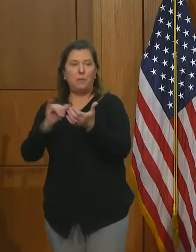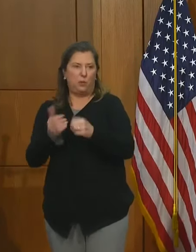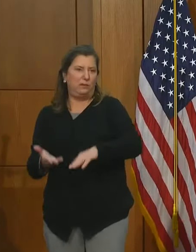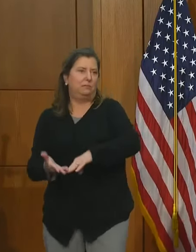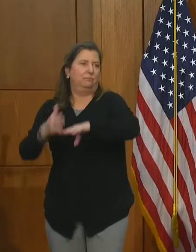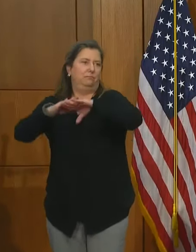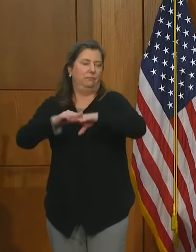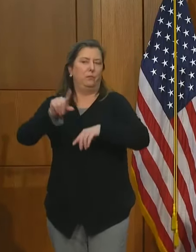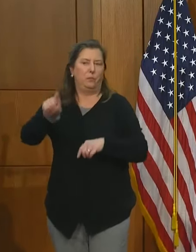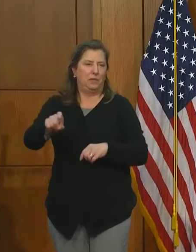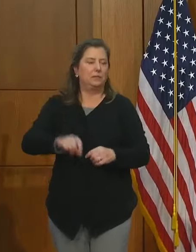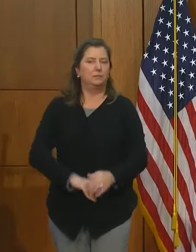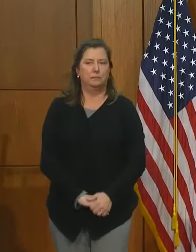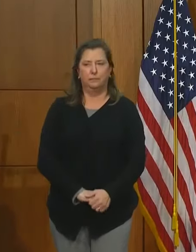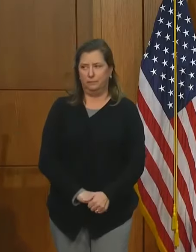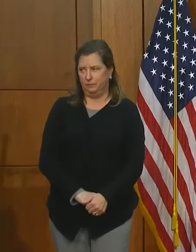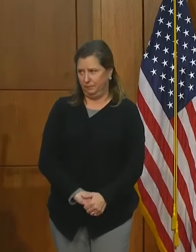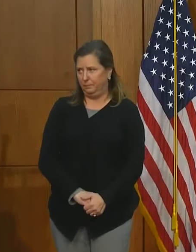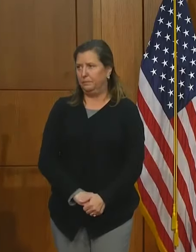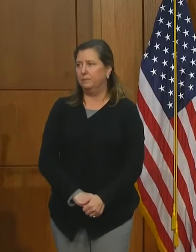further.